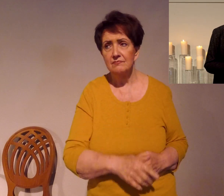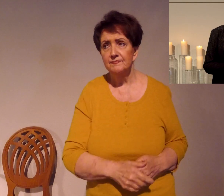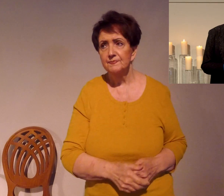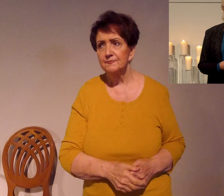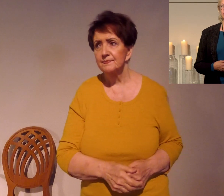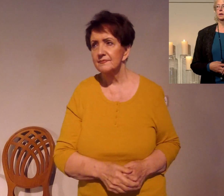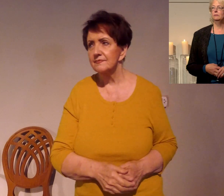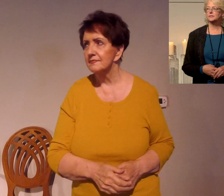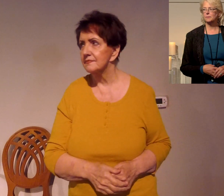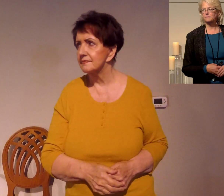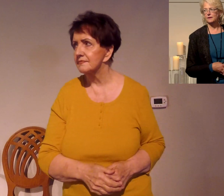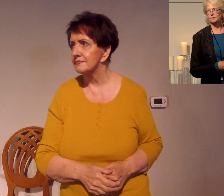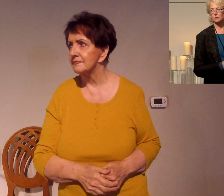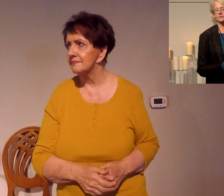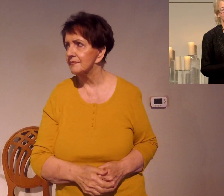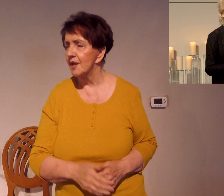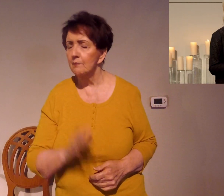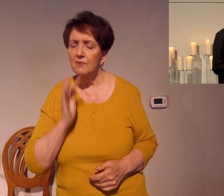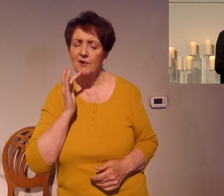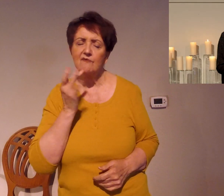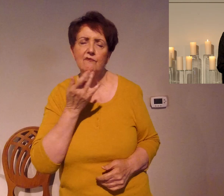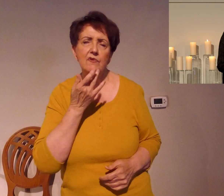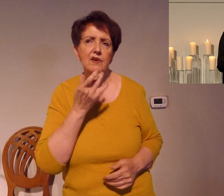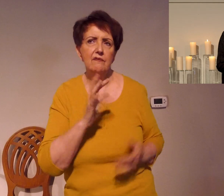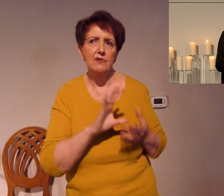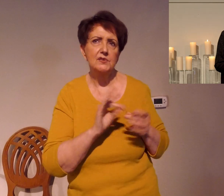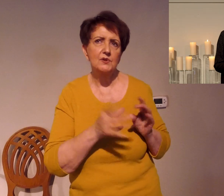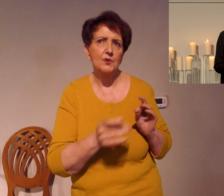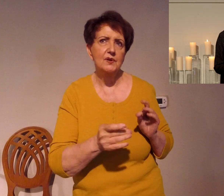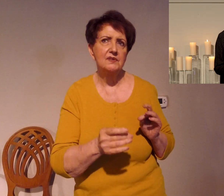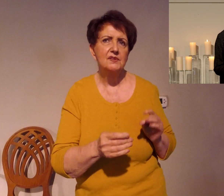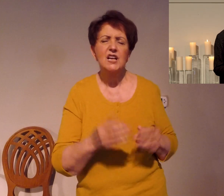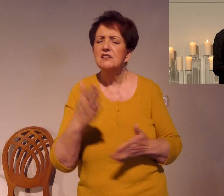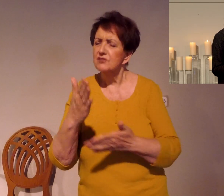And then I love this one. This is my favorite one. Some people are just lucky.